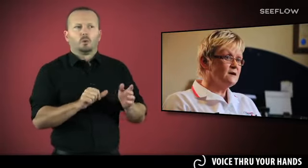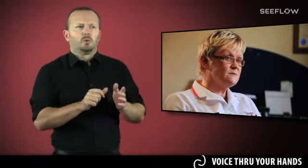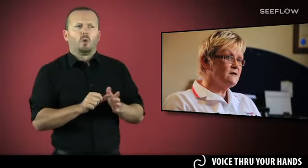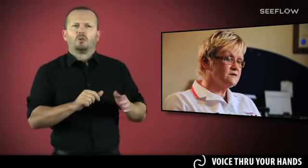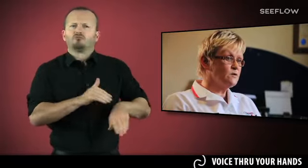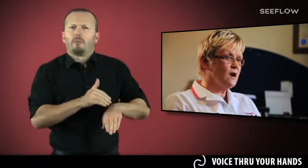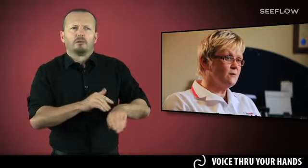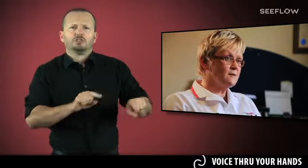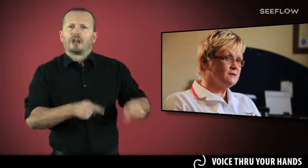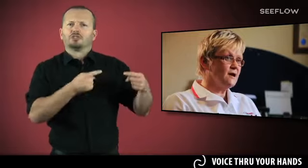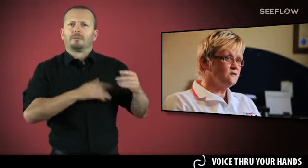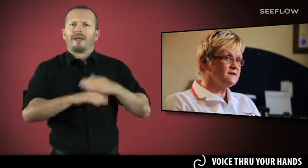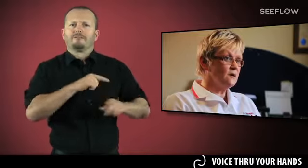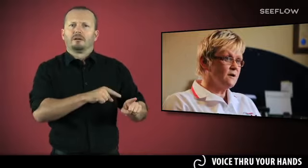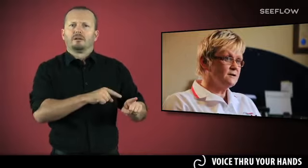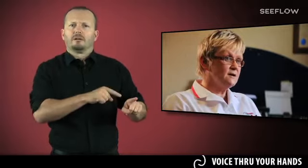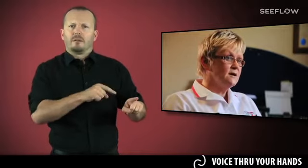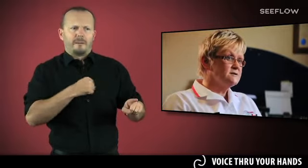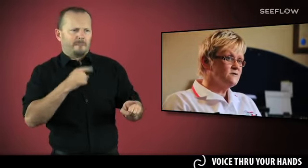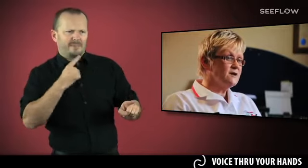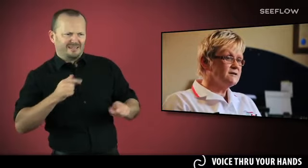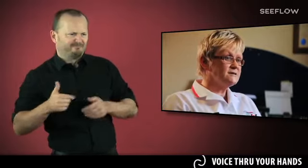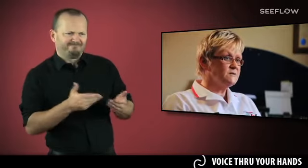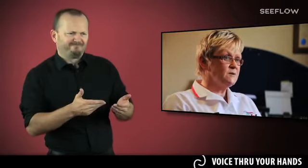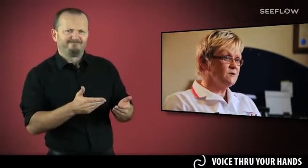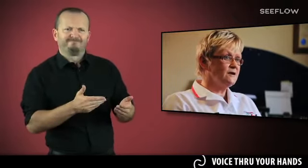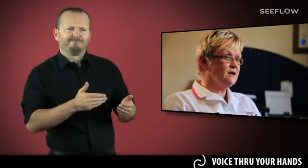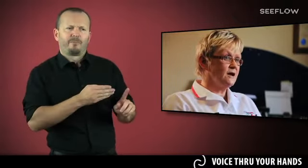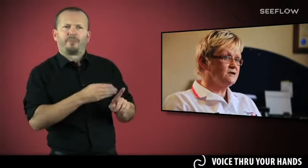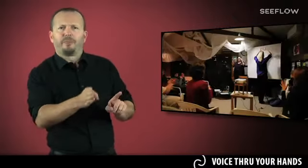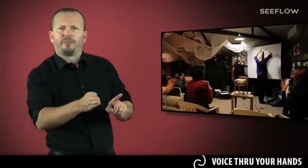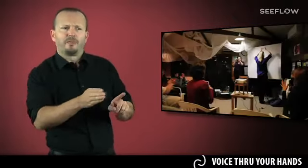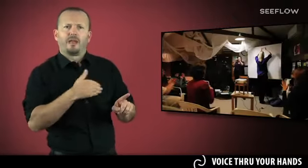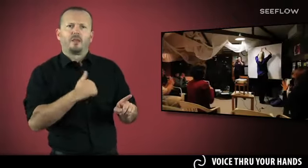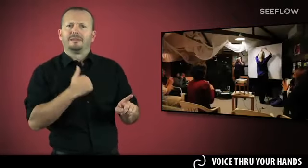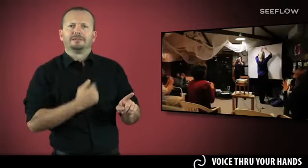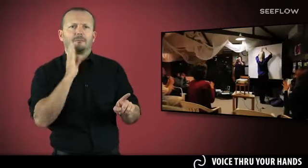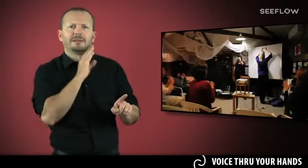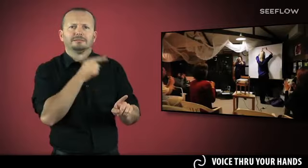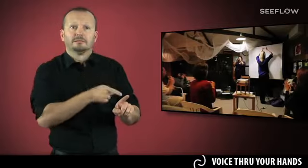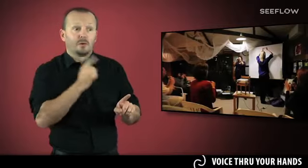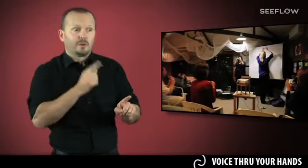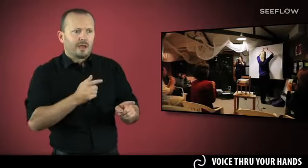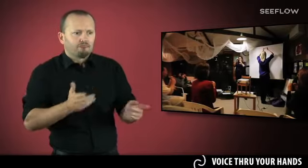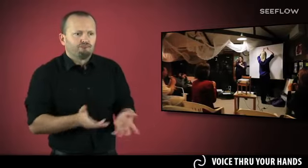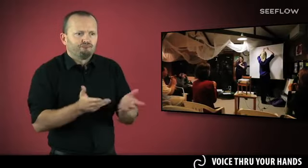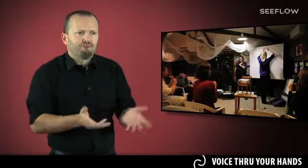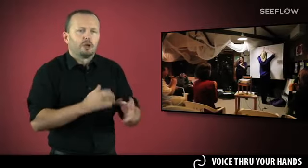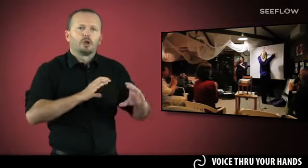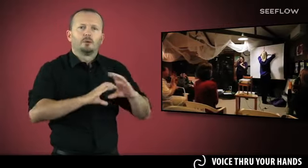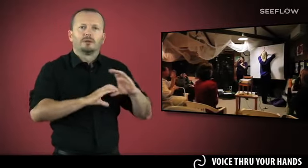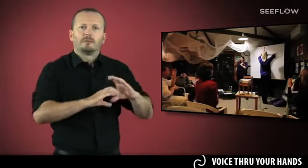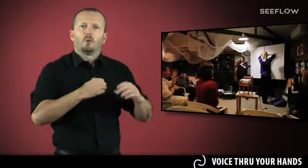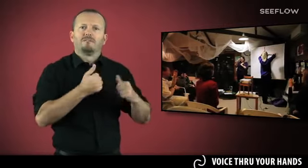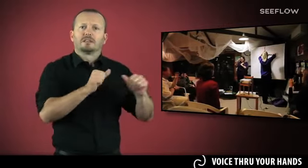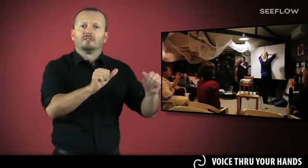then there's barriers put up and their health needs aren't met. So if we can assist people of any age to communicate more effectively, be it through